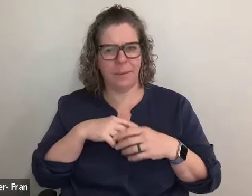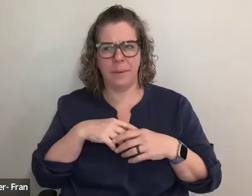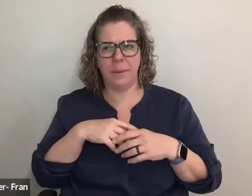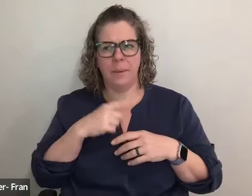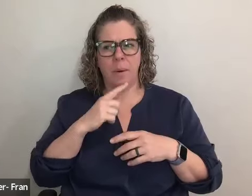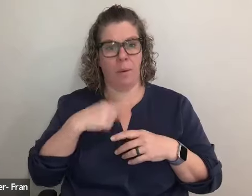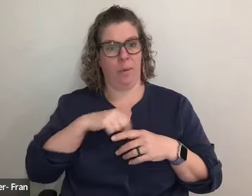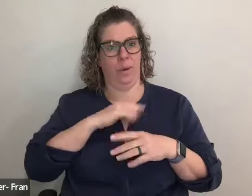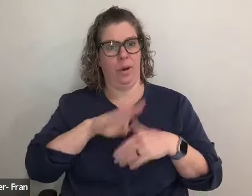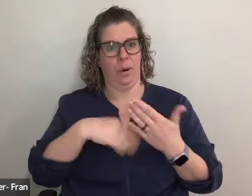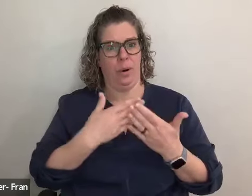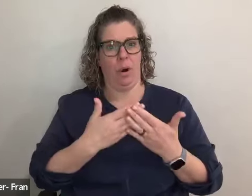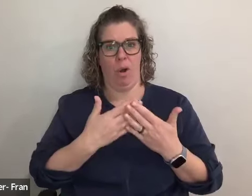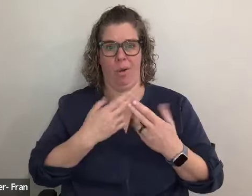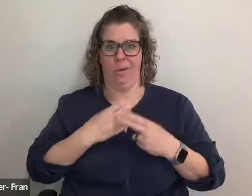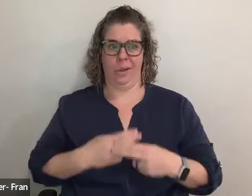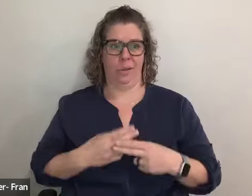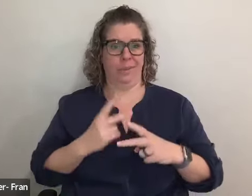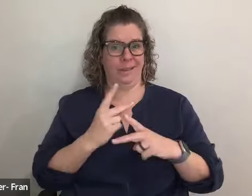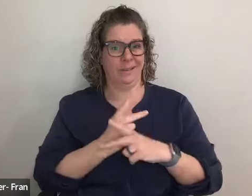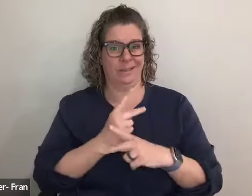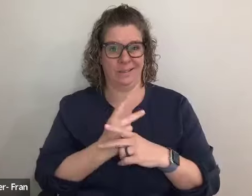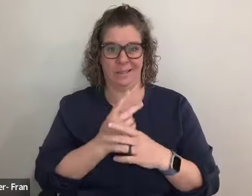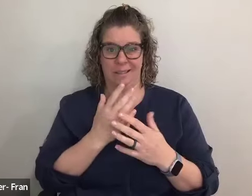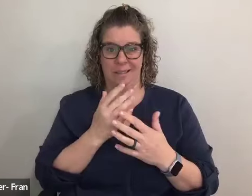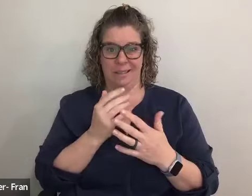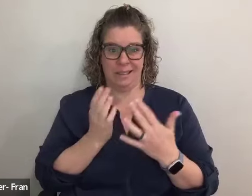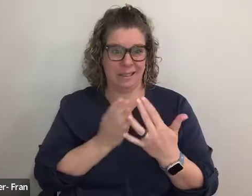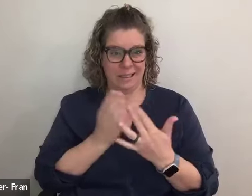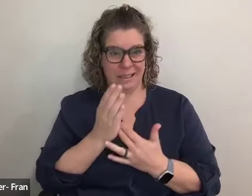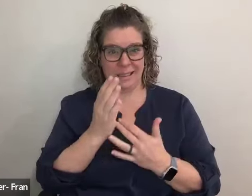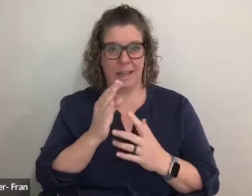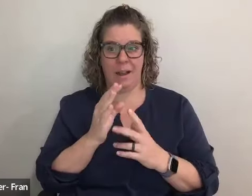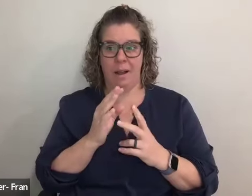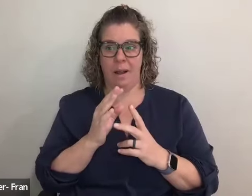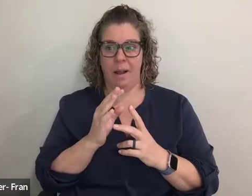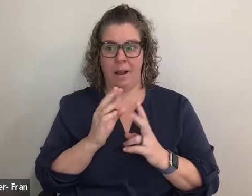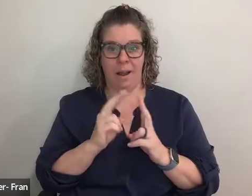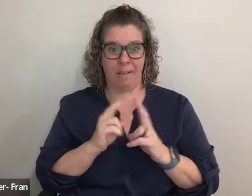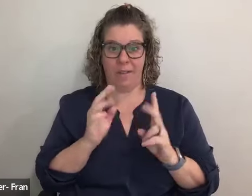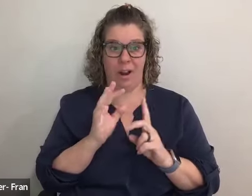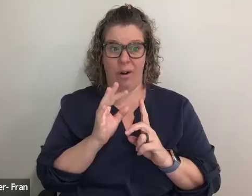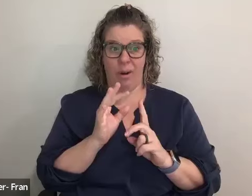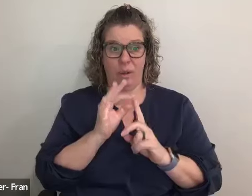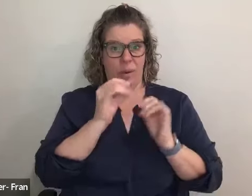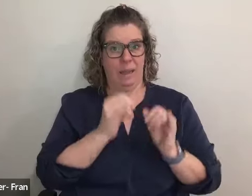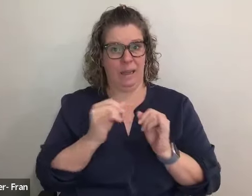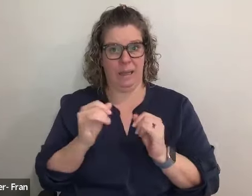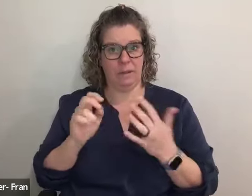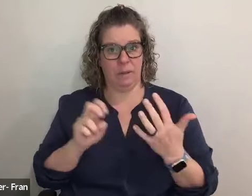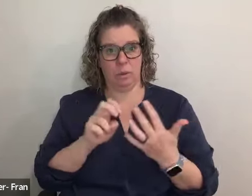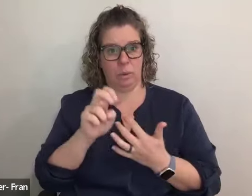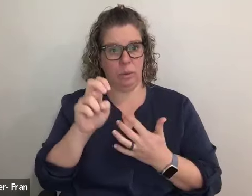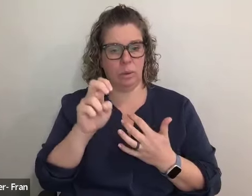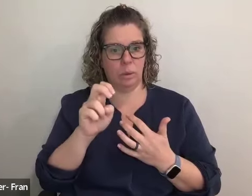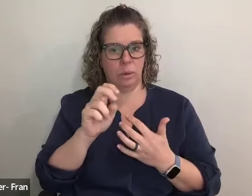we're all just humans navigating a very unique journey, our own. And none